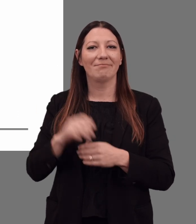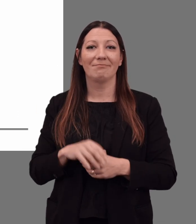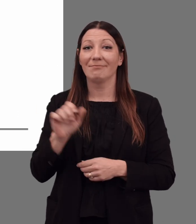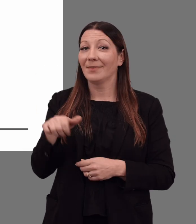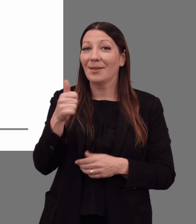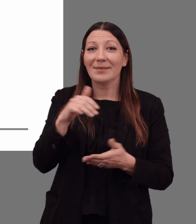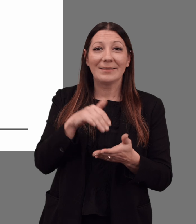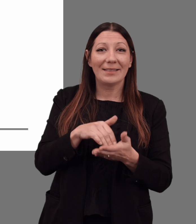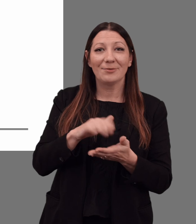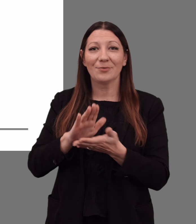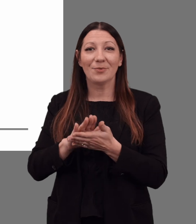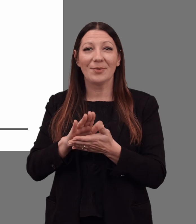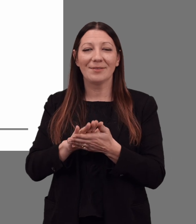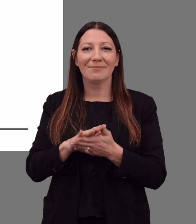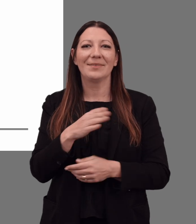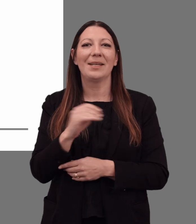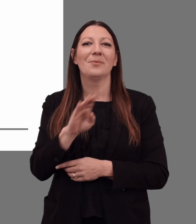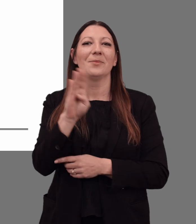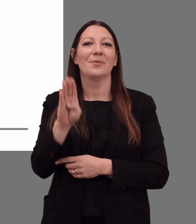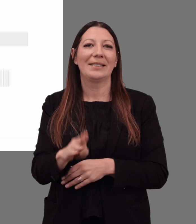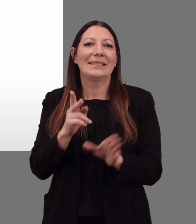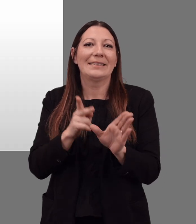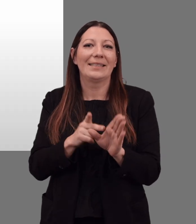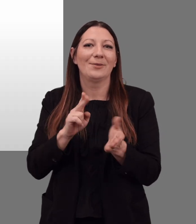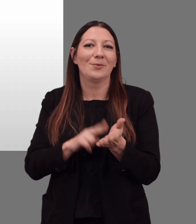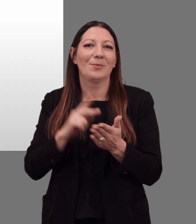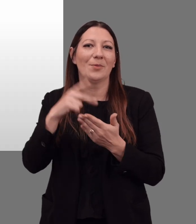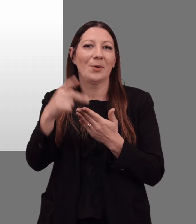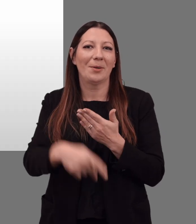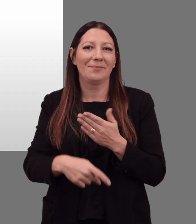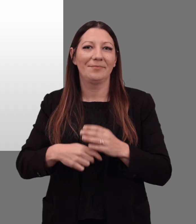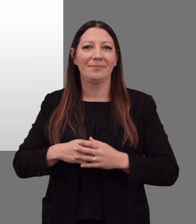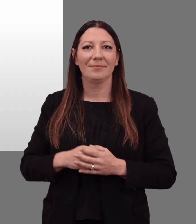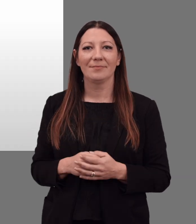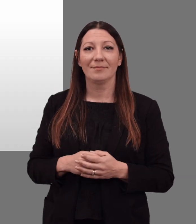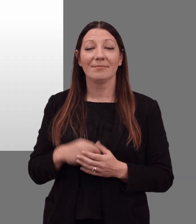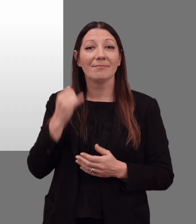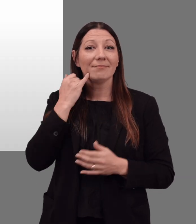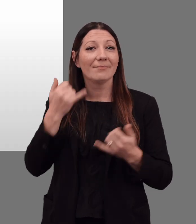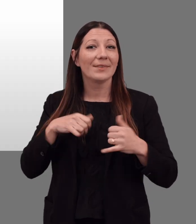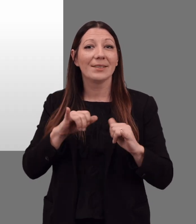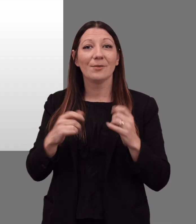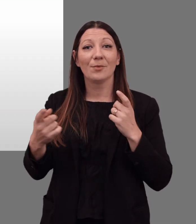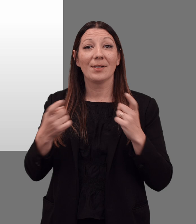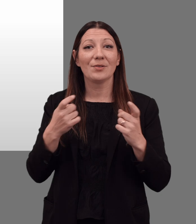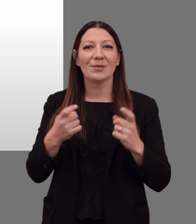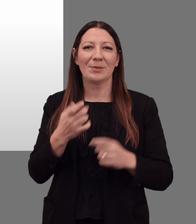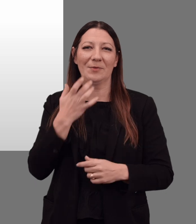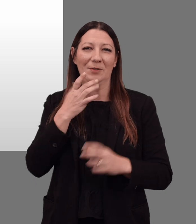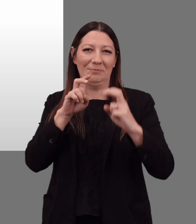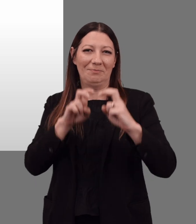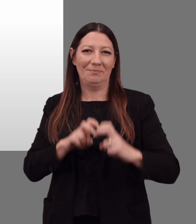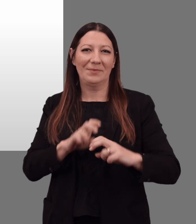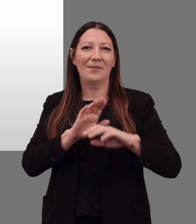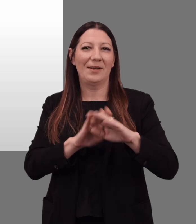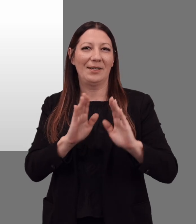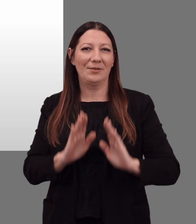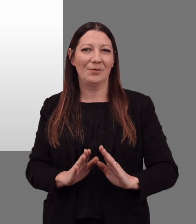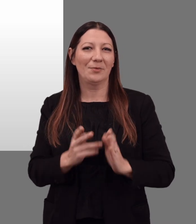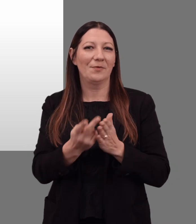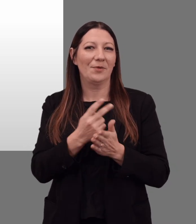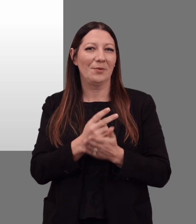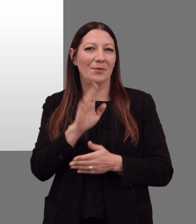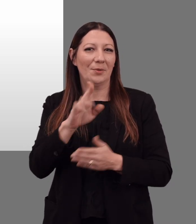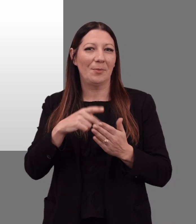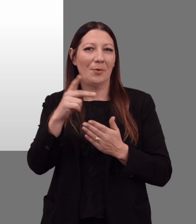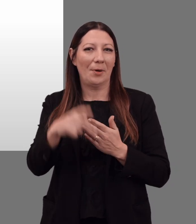Brandon University Psychiatric Nursing Program. If you still have questions or would like an academic advisor to review your program, you can book